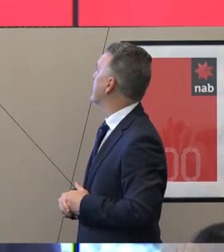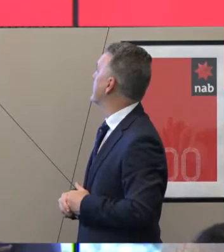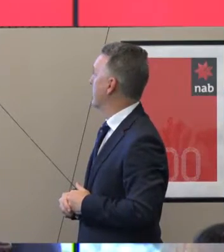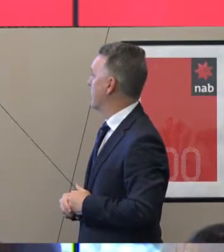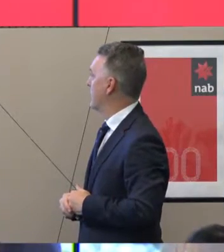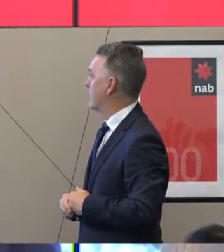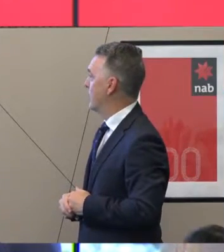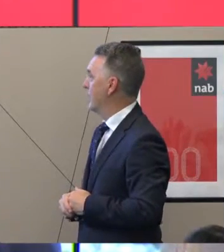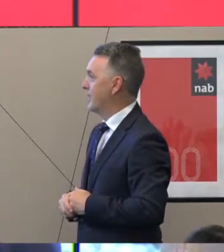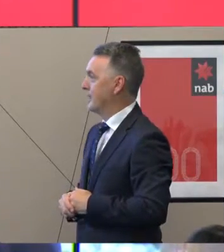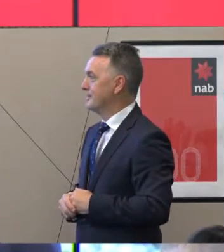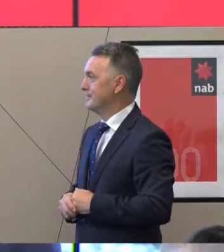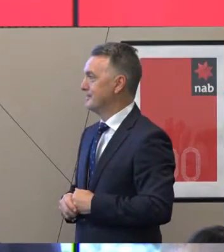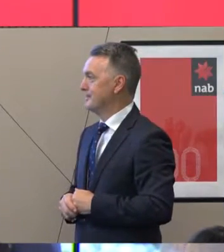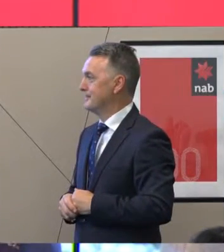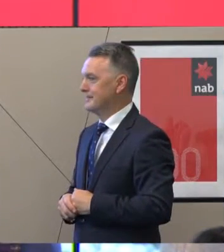All right.